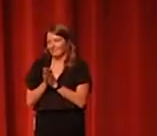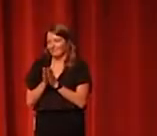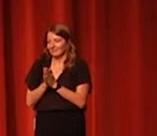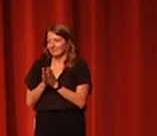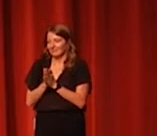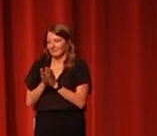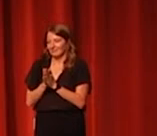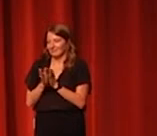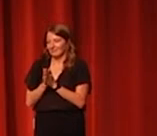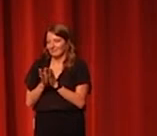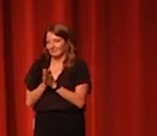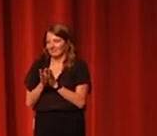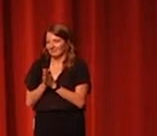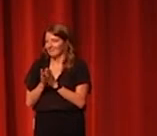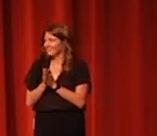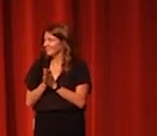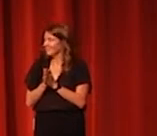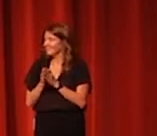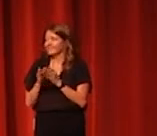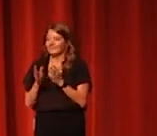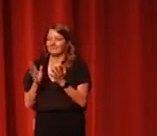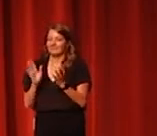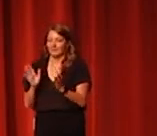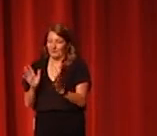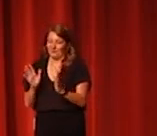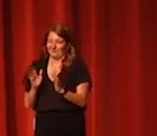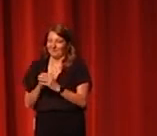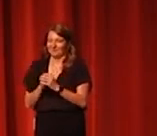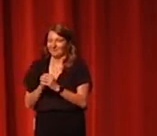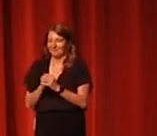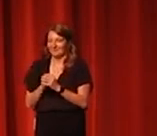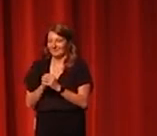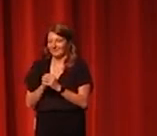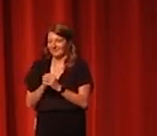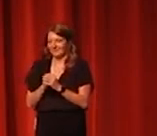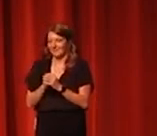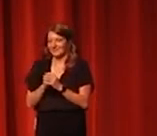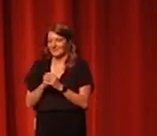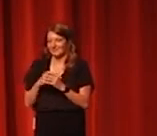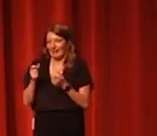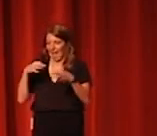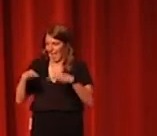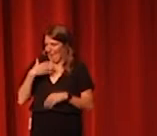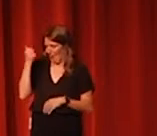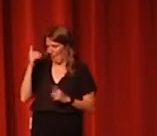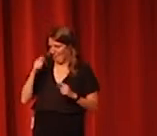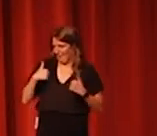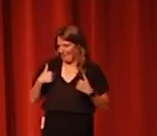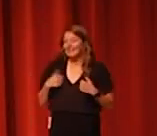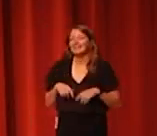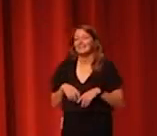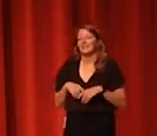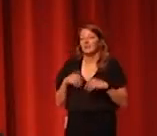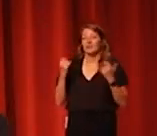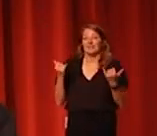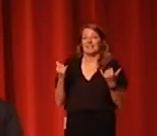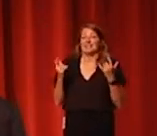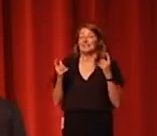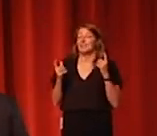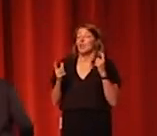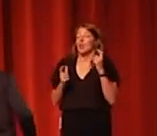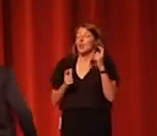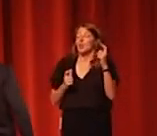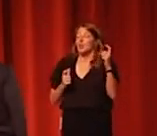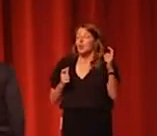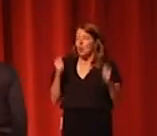While he's walking, to the best of our knowledge, and we may be wrong, but I think we were right, we are right. This is the largest single